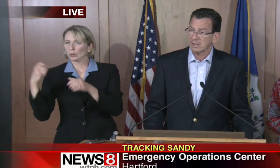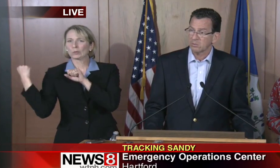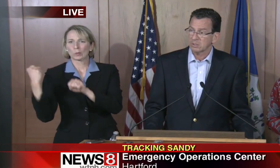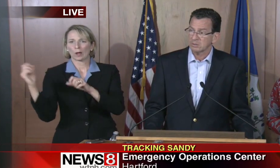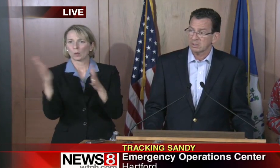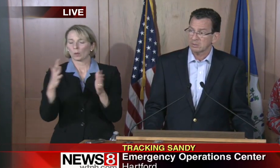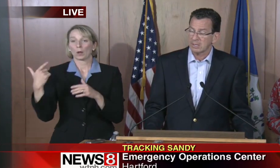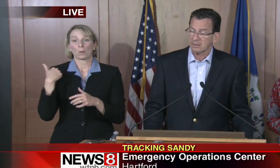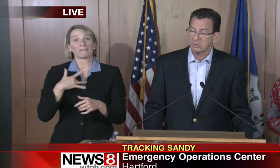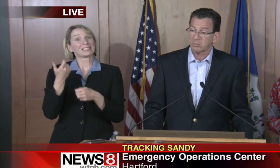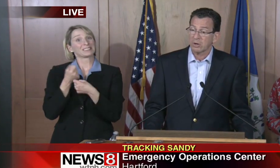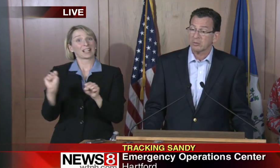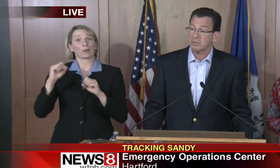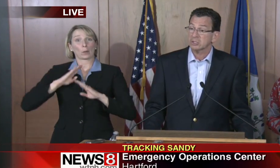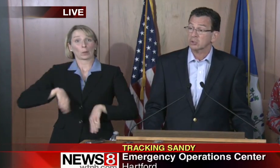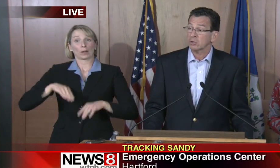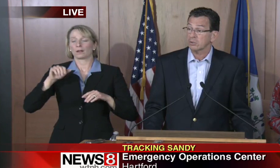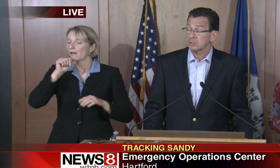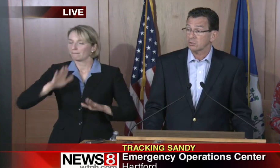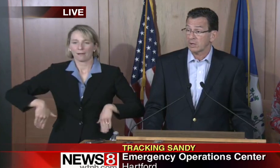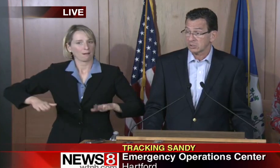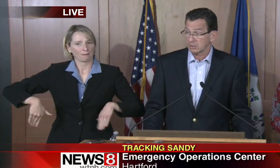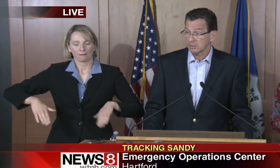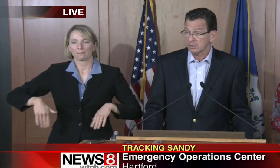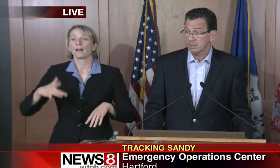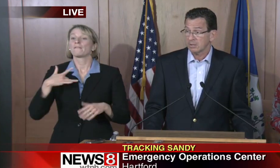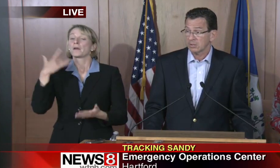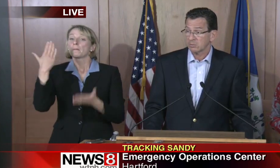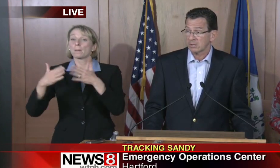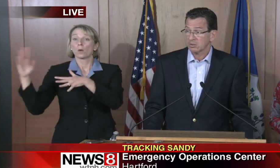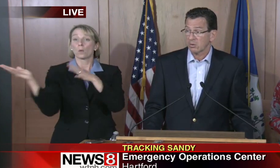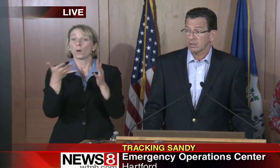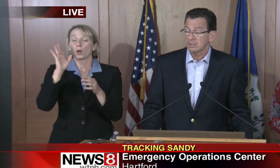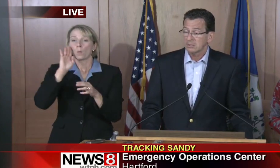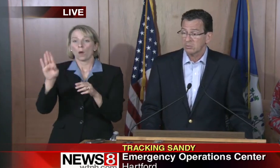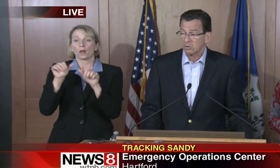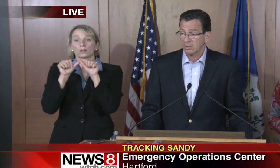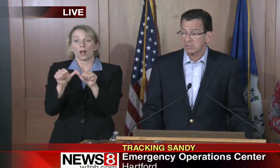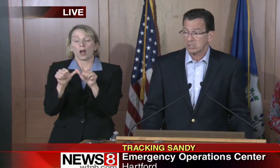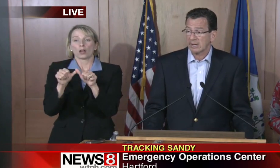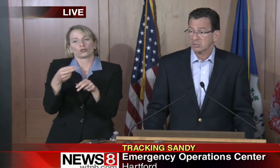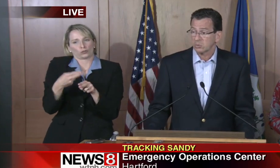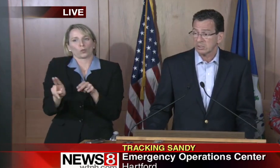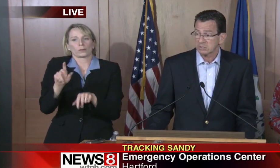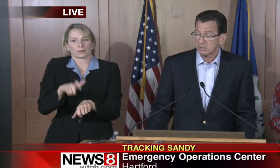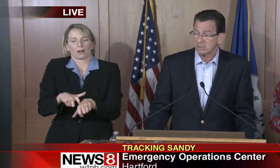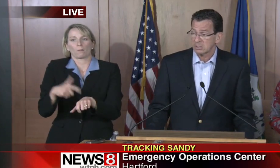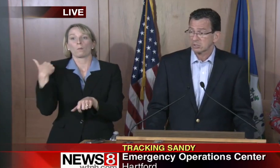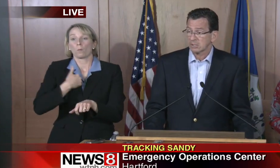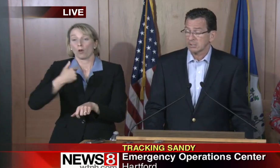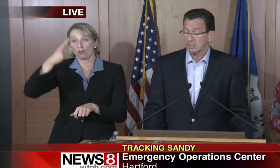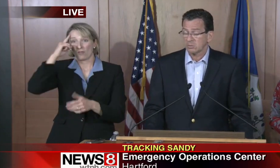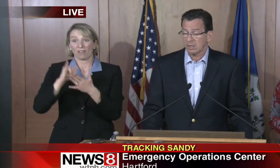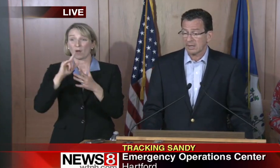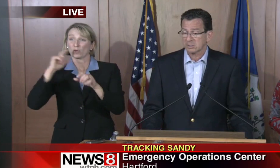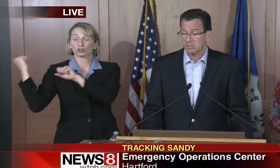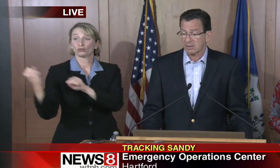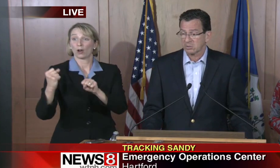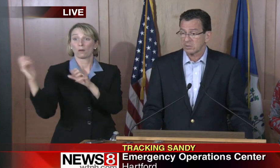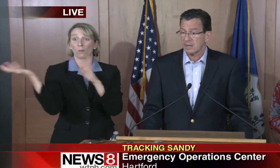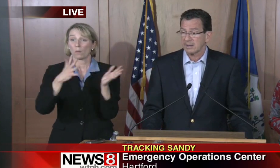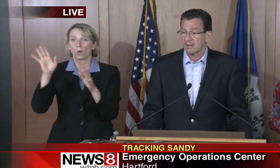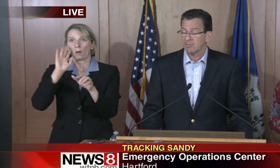woods on that one yet. They'll probably be shorter in duration than we had thought. We thought these highest winds initially would last